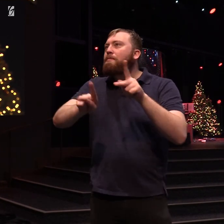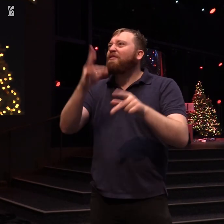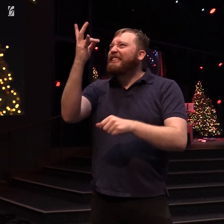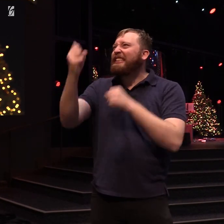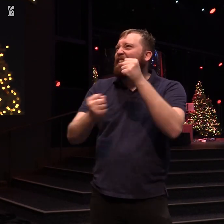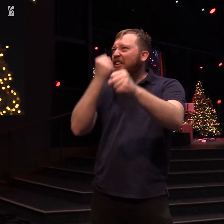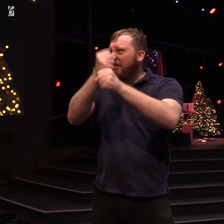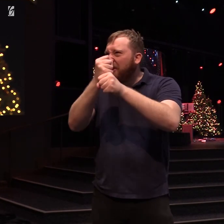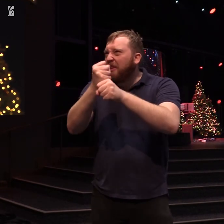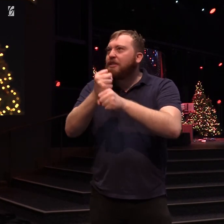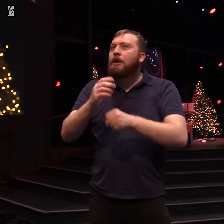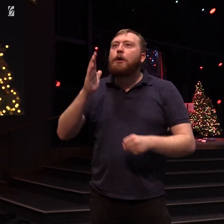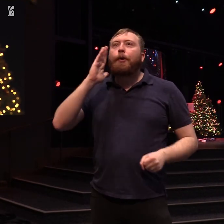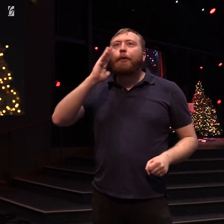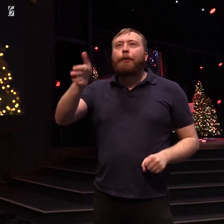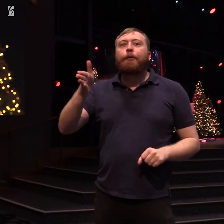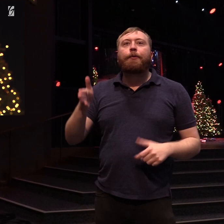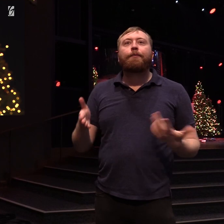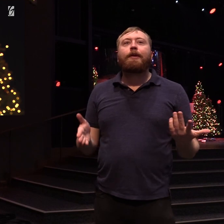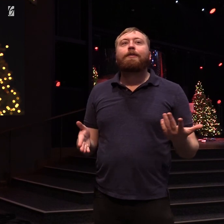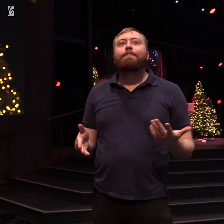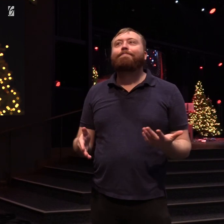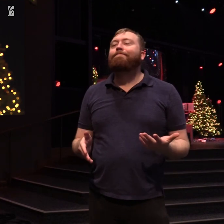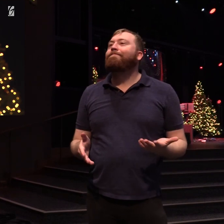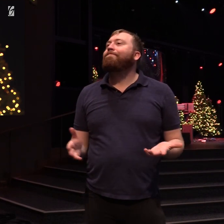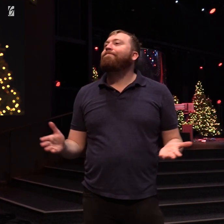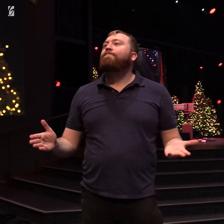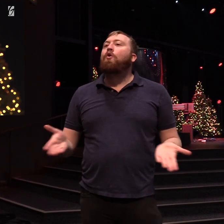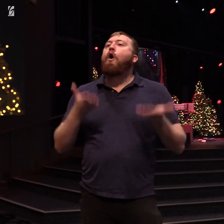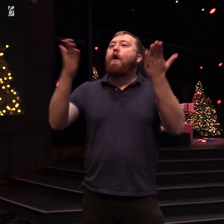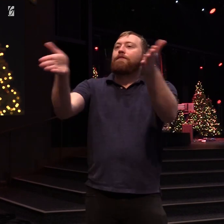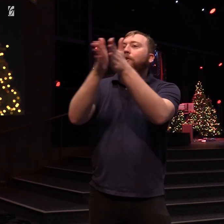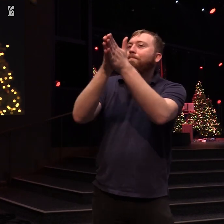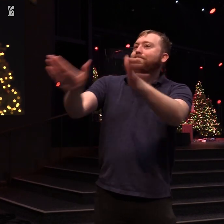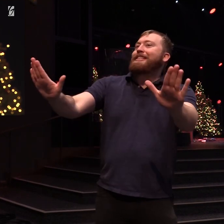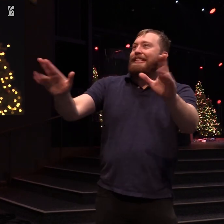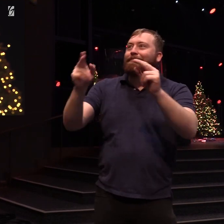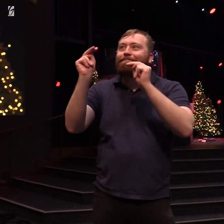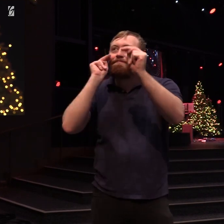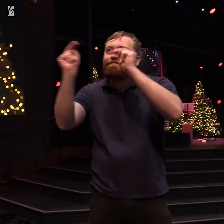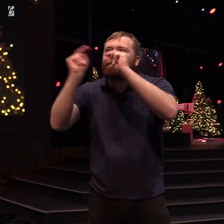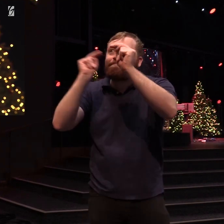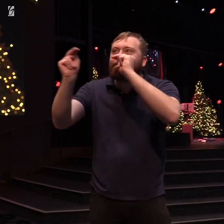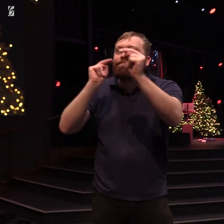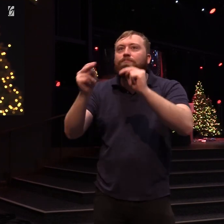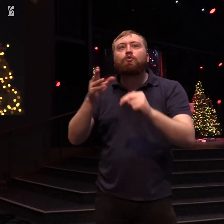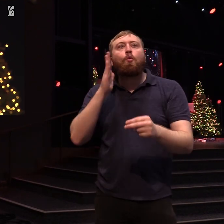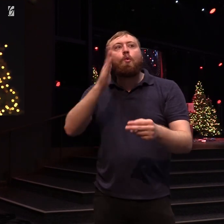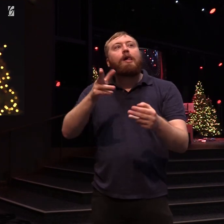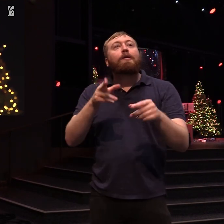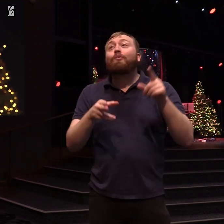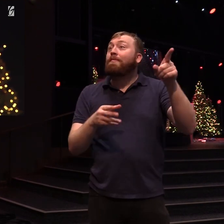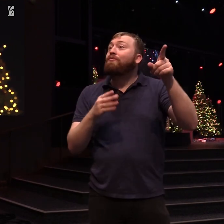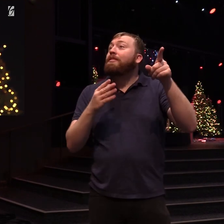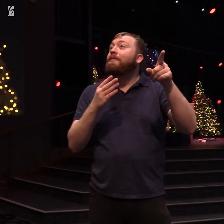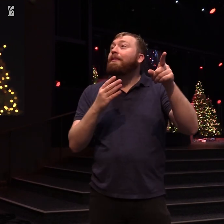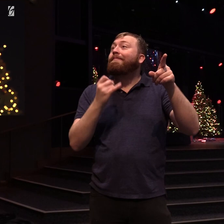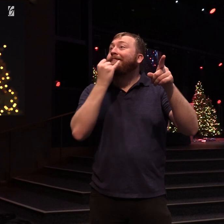going to hand out an olive branch. He'll enter into a 7-year treaty with the nation of